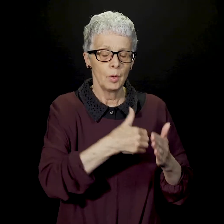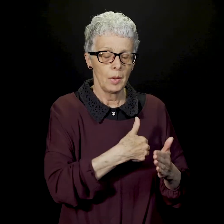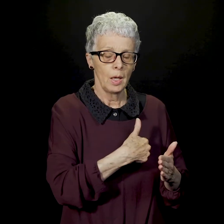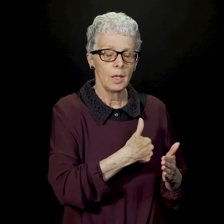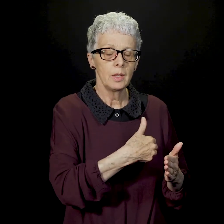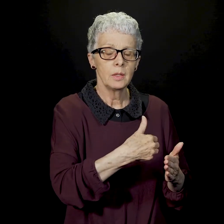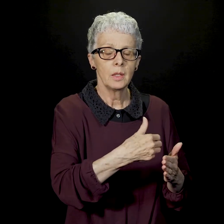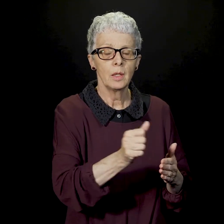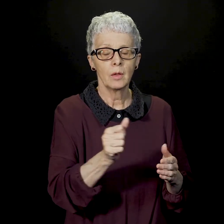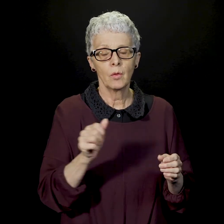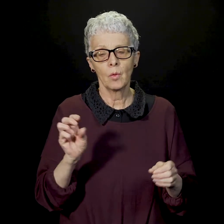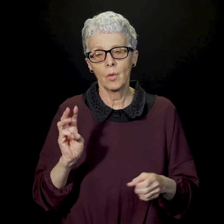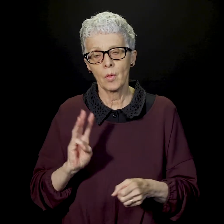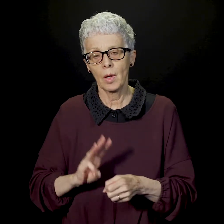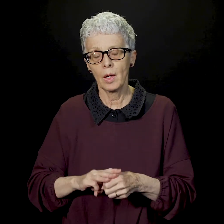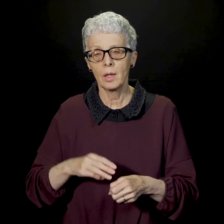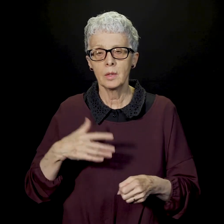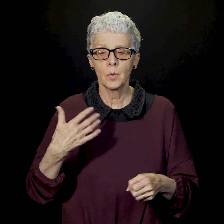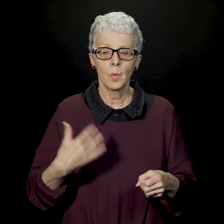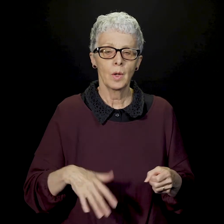love, amazing